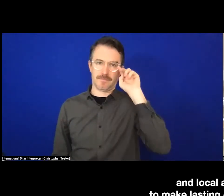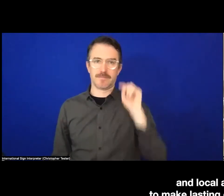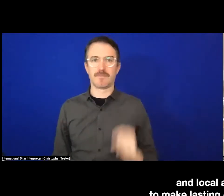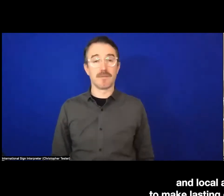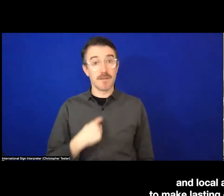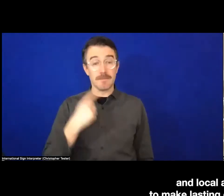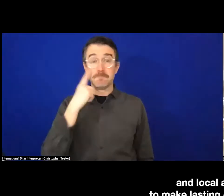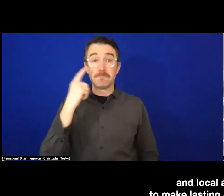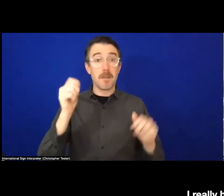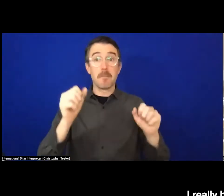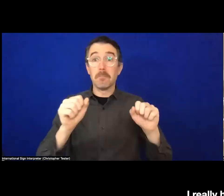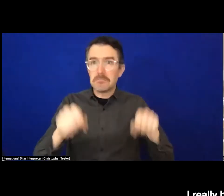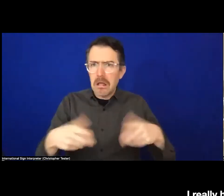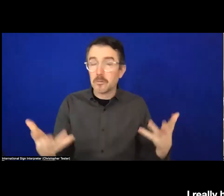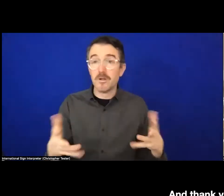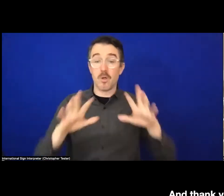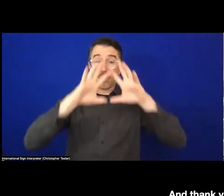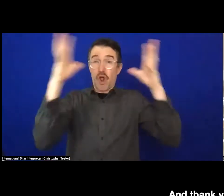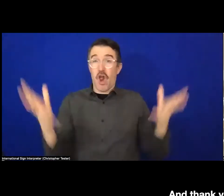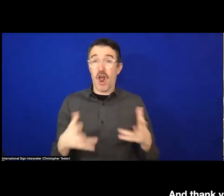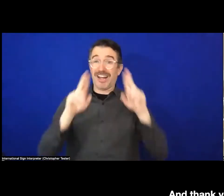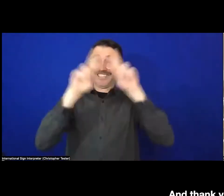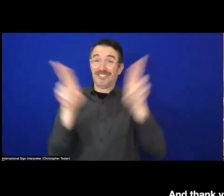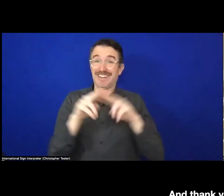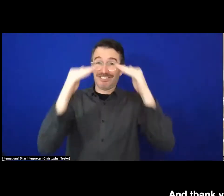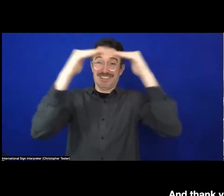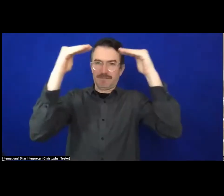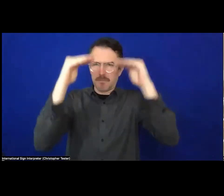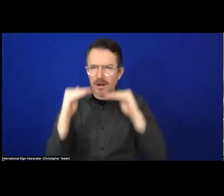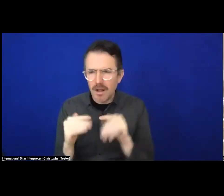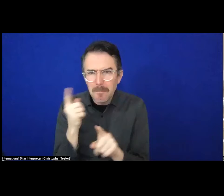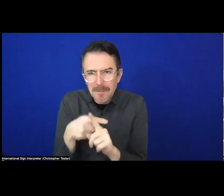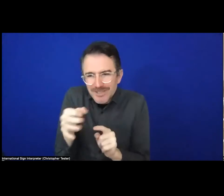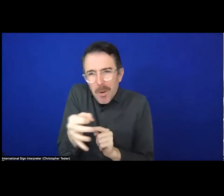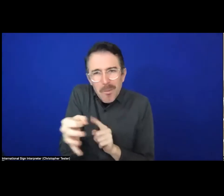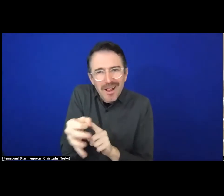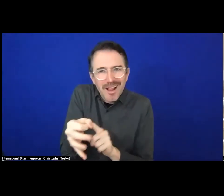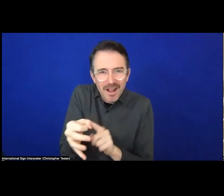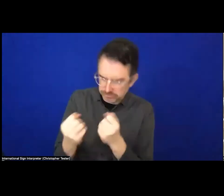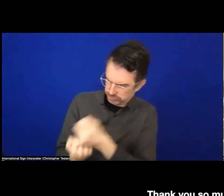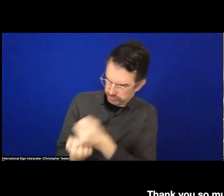make lasting change happen. I really hope so, and thank you so much.